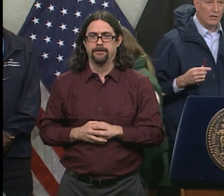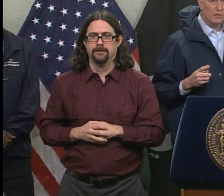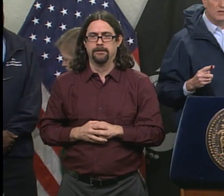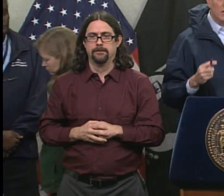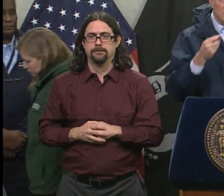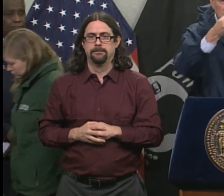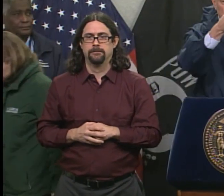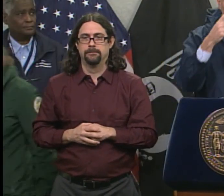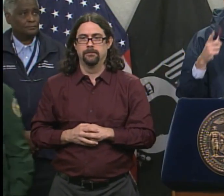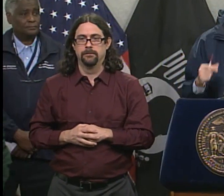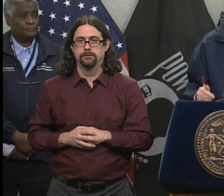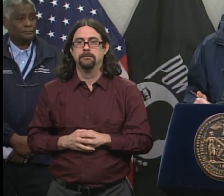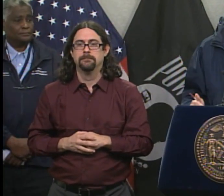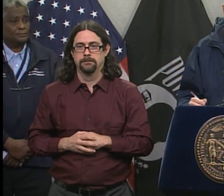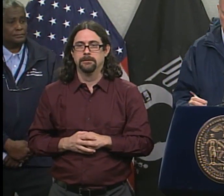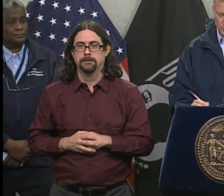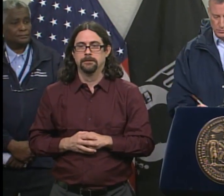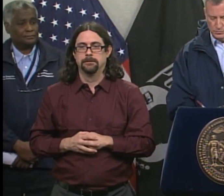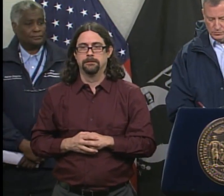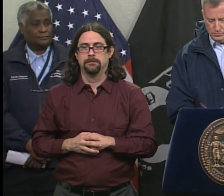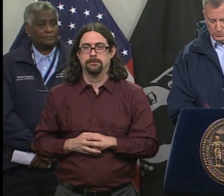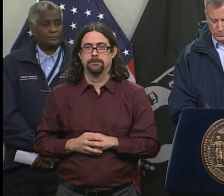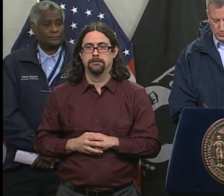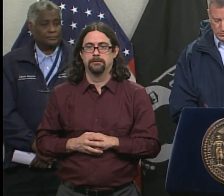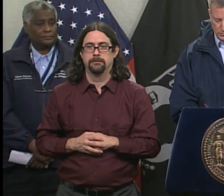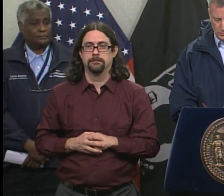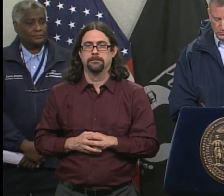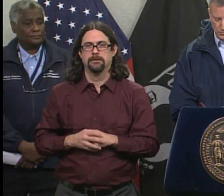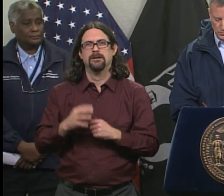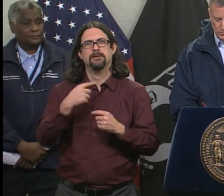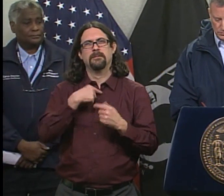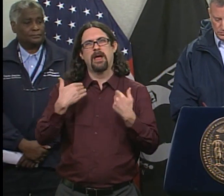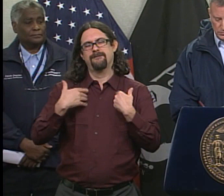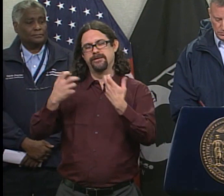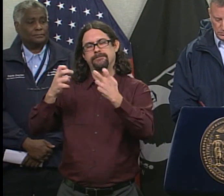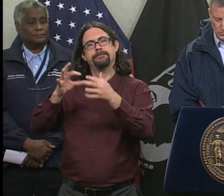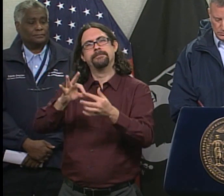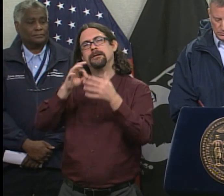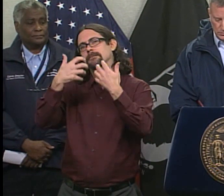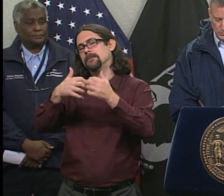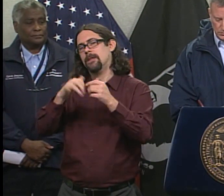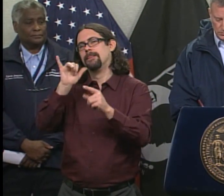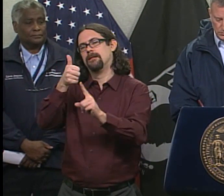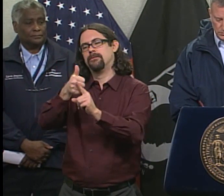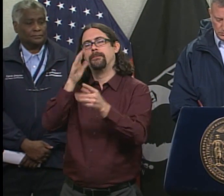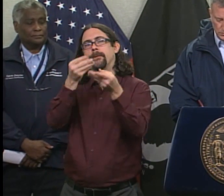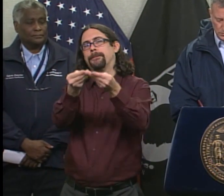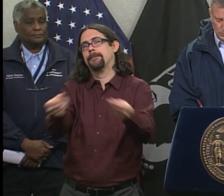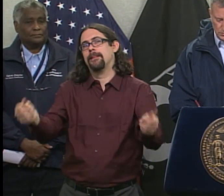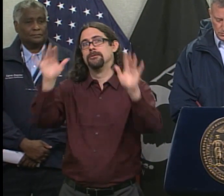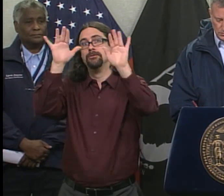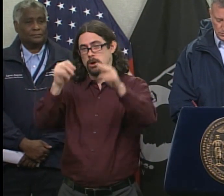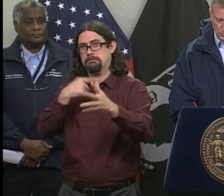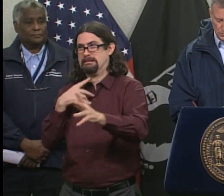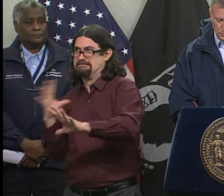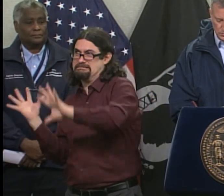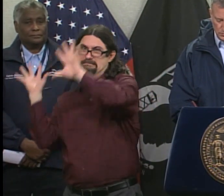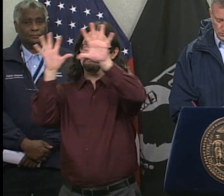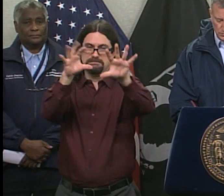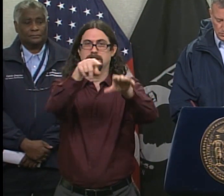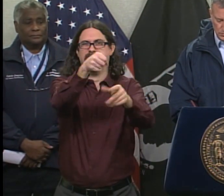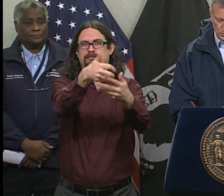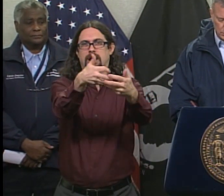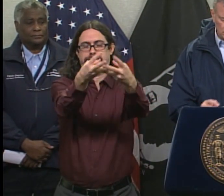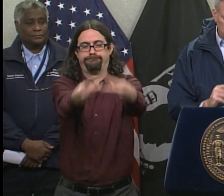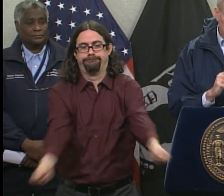Okay, yes. Given the increased preparation by city agencies like the Parks Department, I wonder if the city is seeing a greater cost to prepare